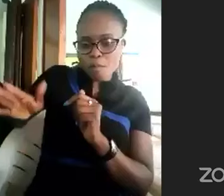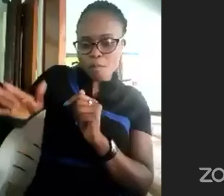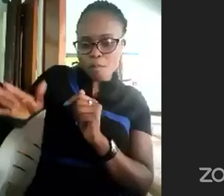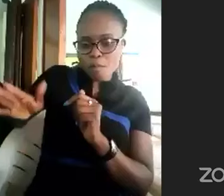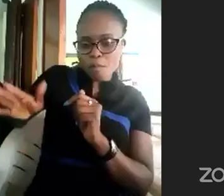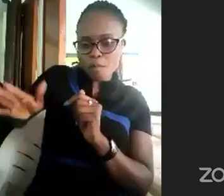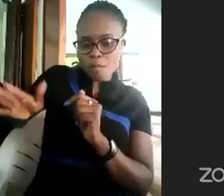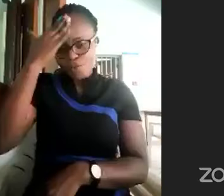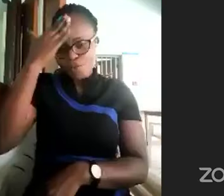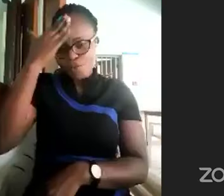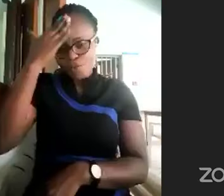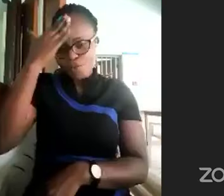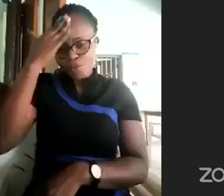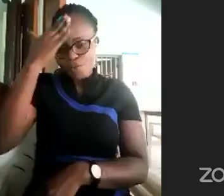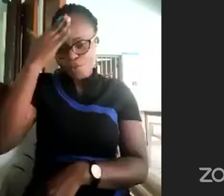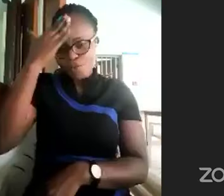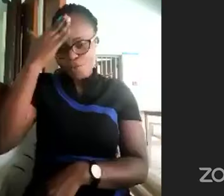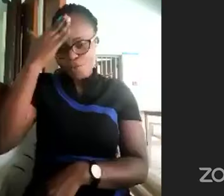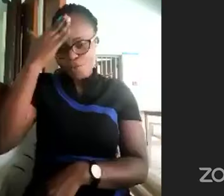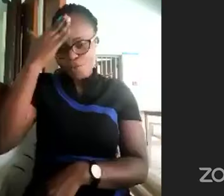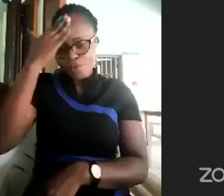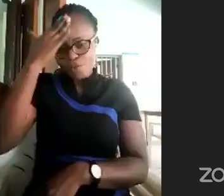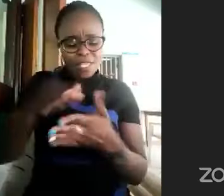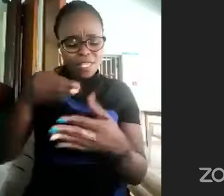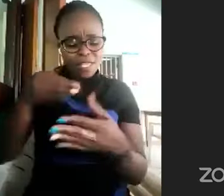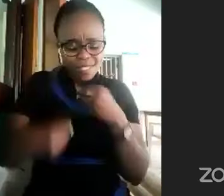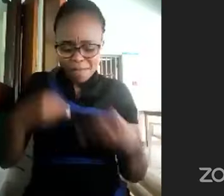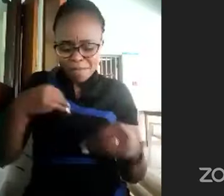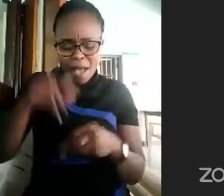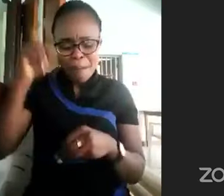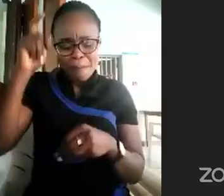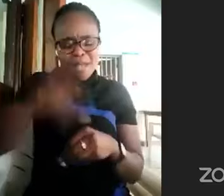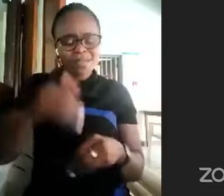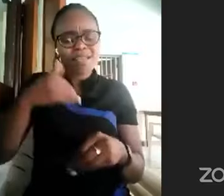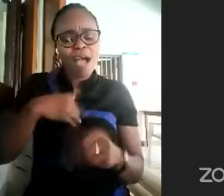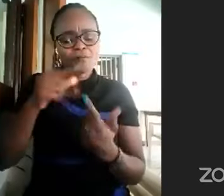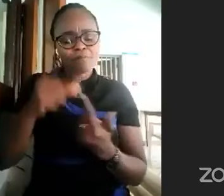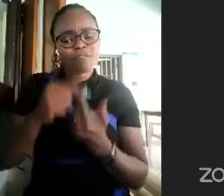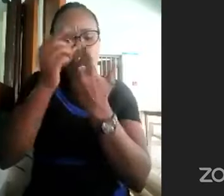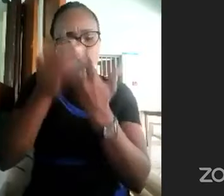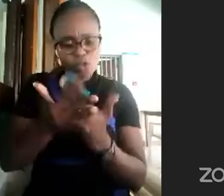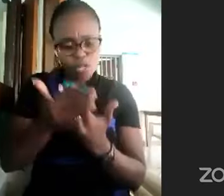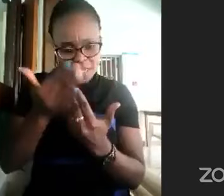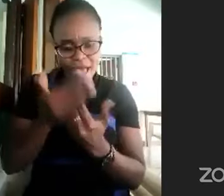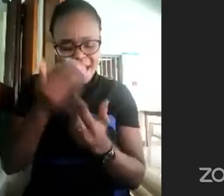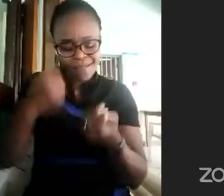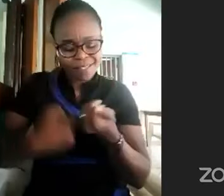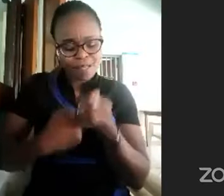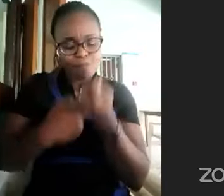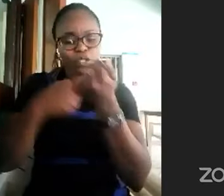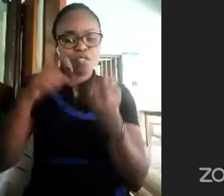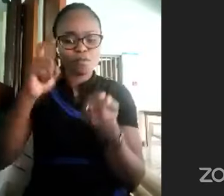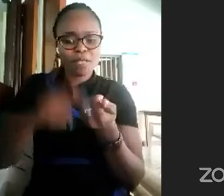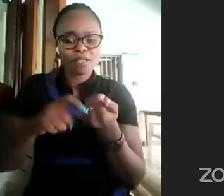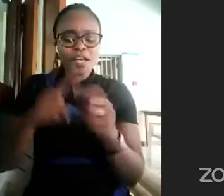assistive devices, attention care. So when these funds that are meant for such activities are squandered